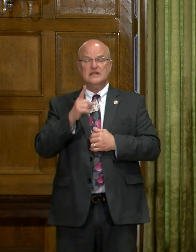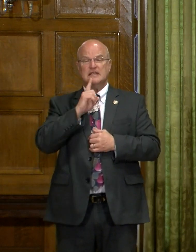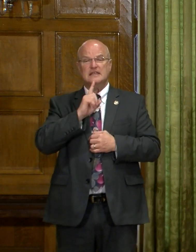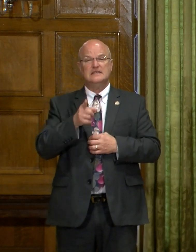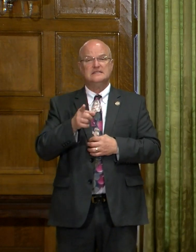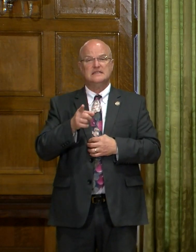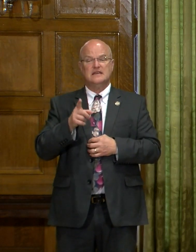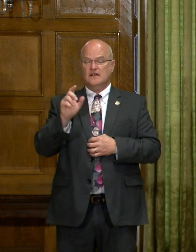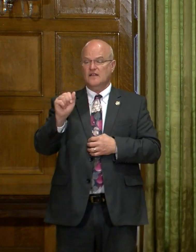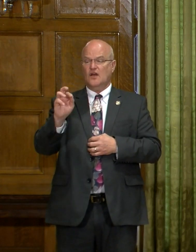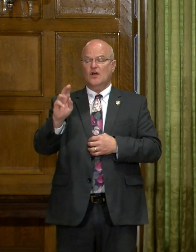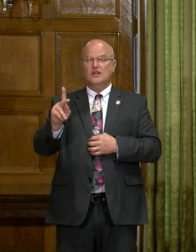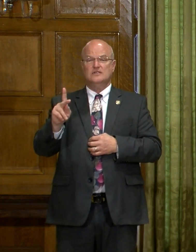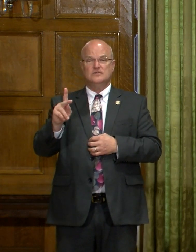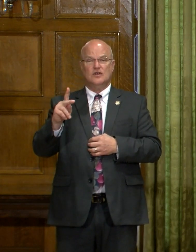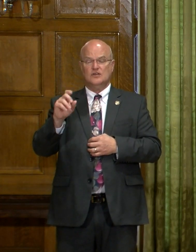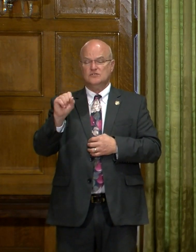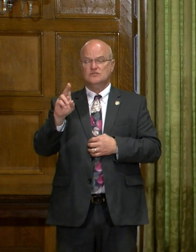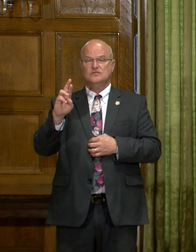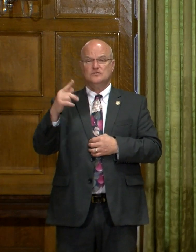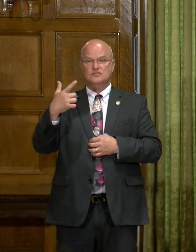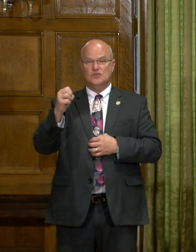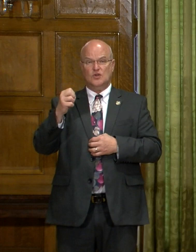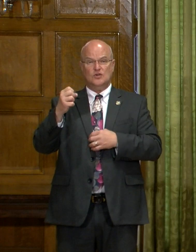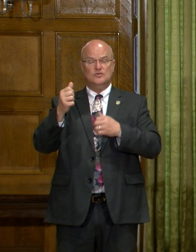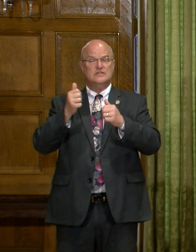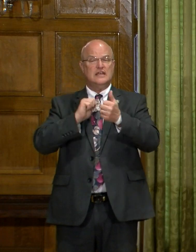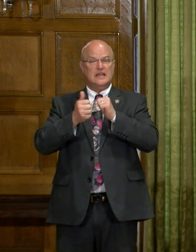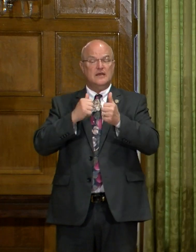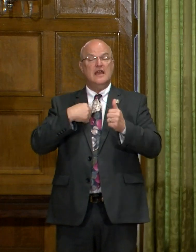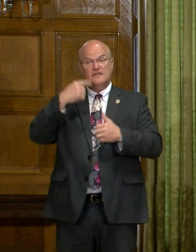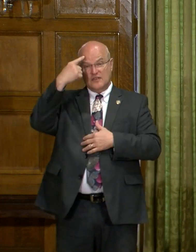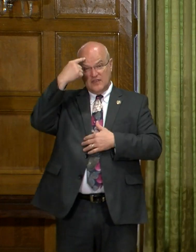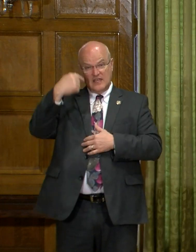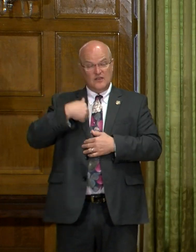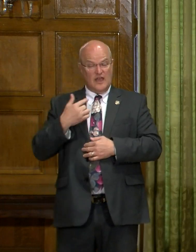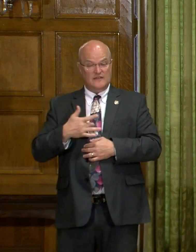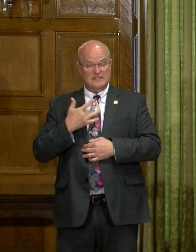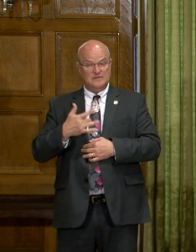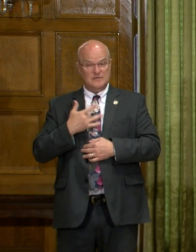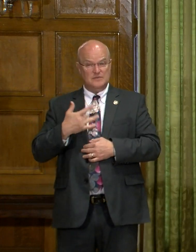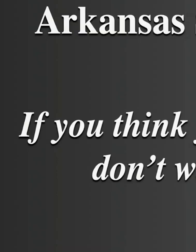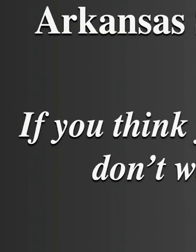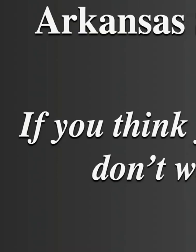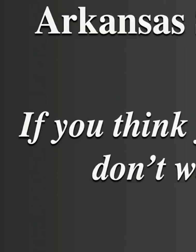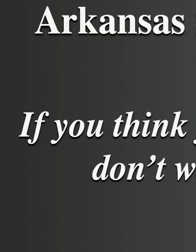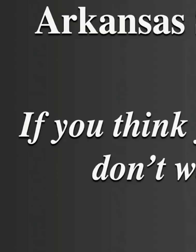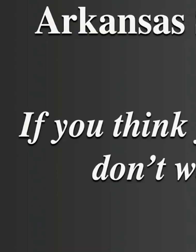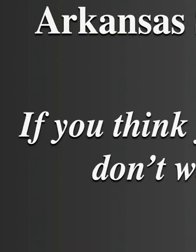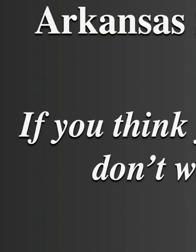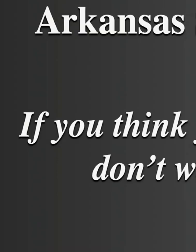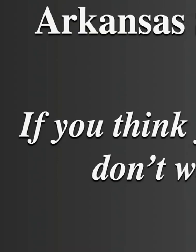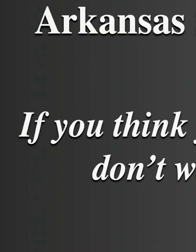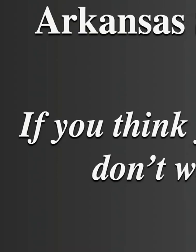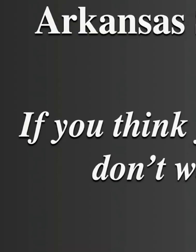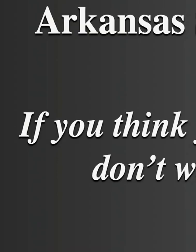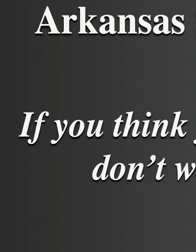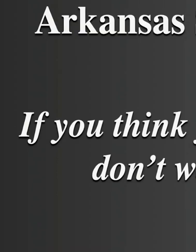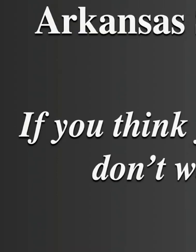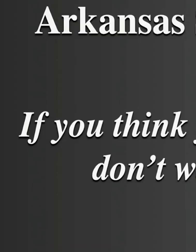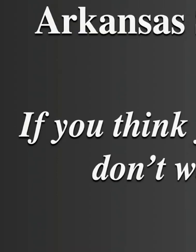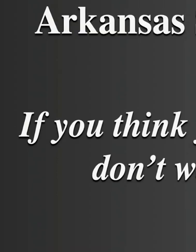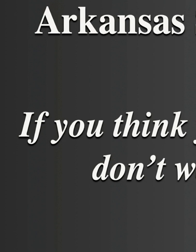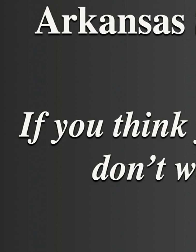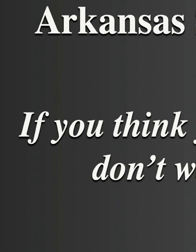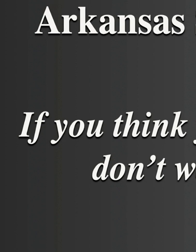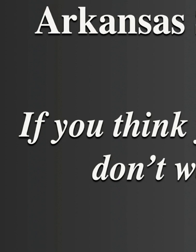just the Arkansas Surge campaign, if you think you have symptoms, don't wait, get tested. That's the